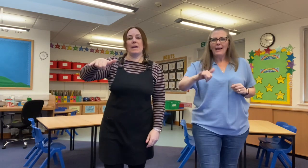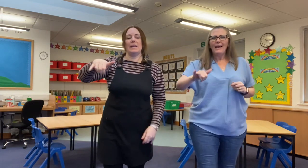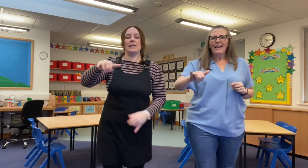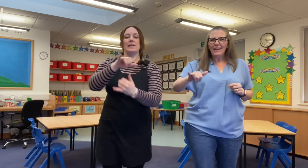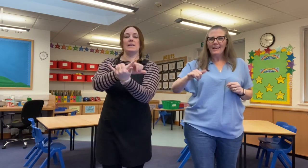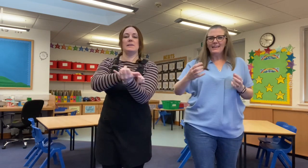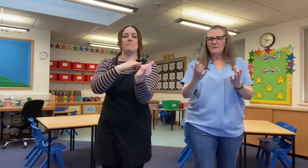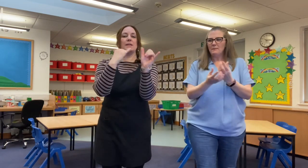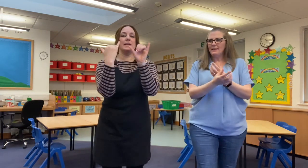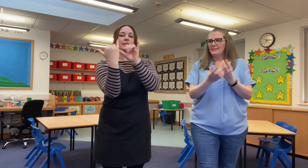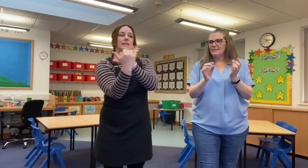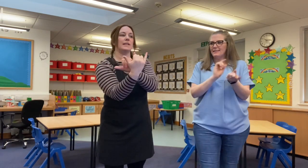Maybe